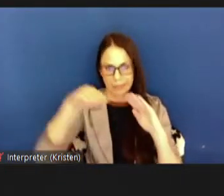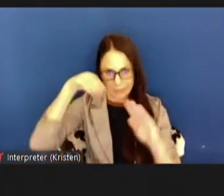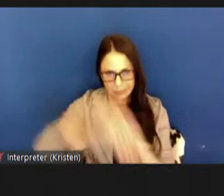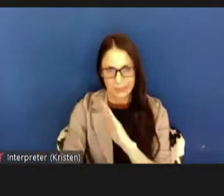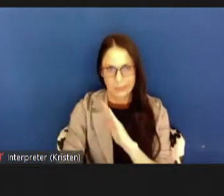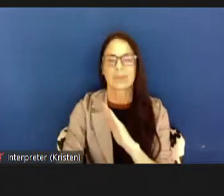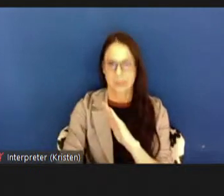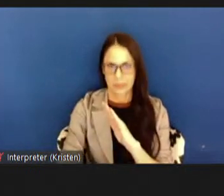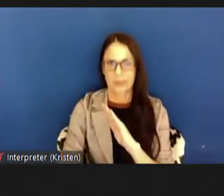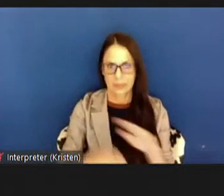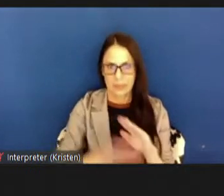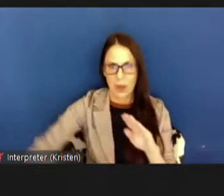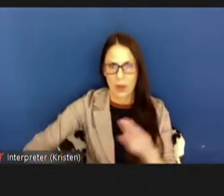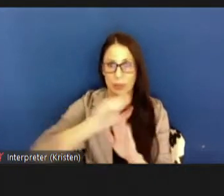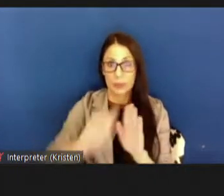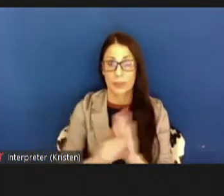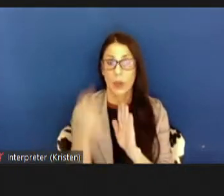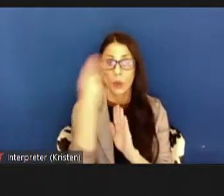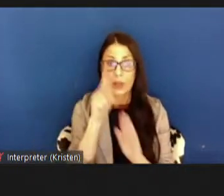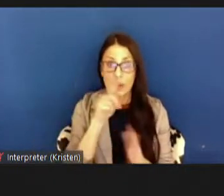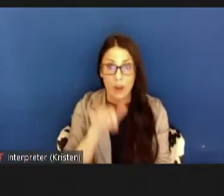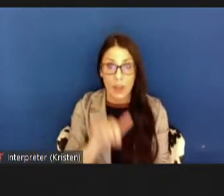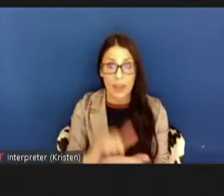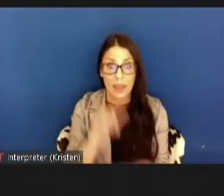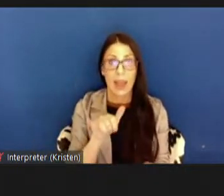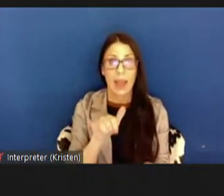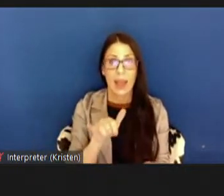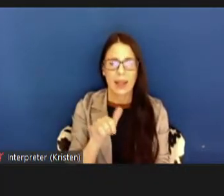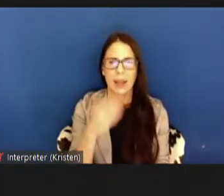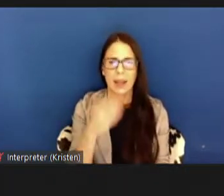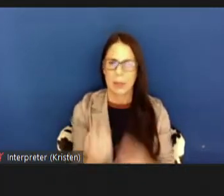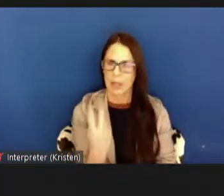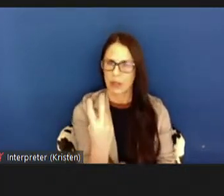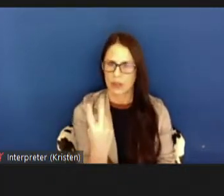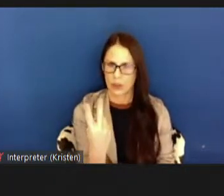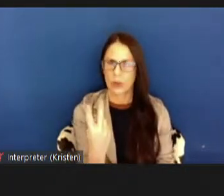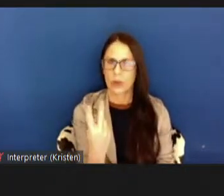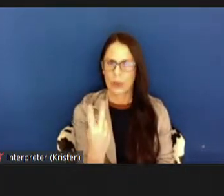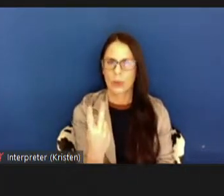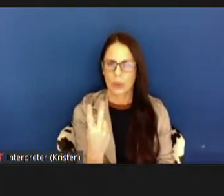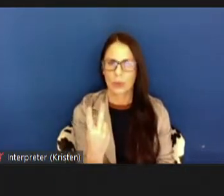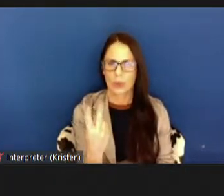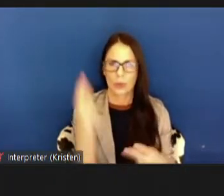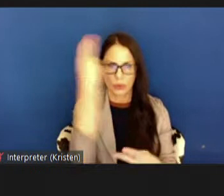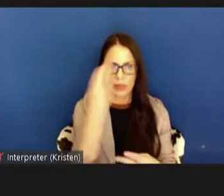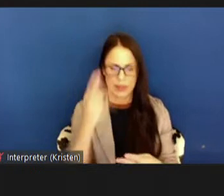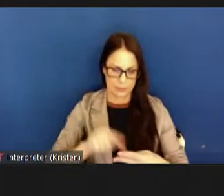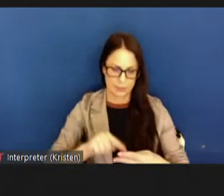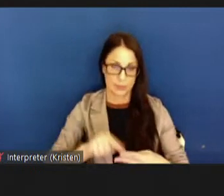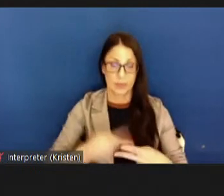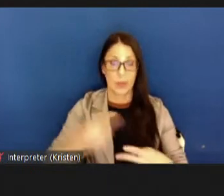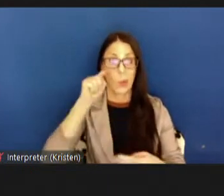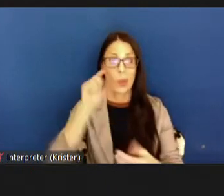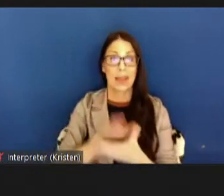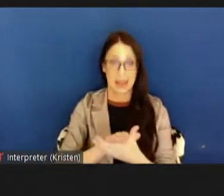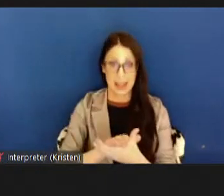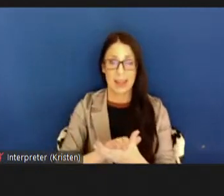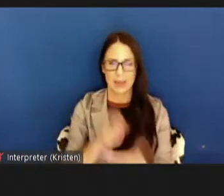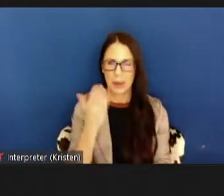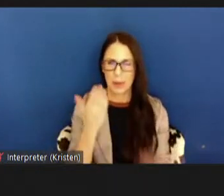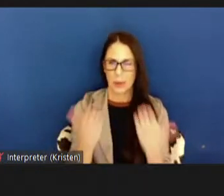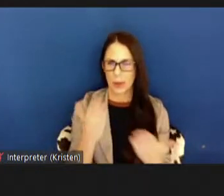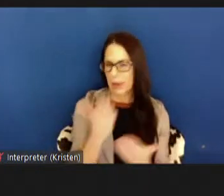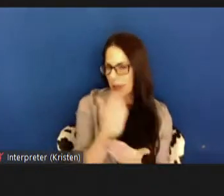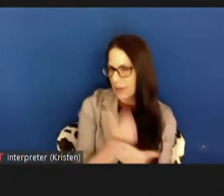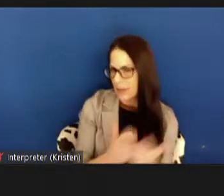in the state. The reason for that rebound, there's probably two primary reasons we see that. One, we believe that there's probably some level